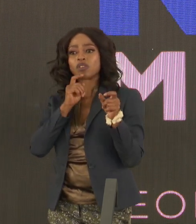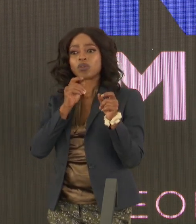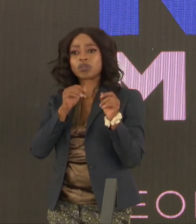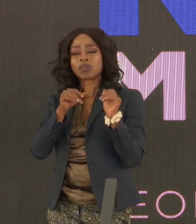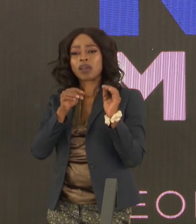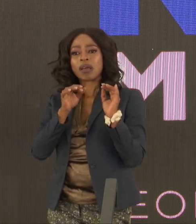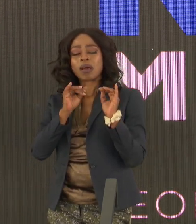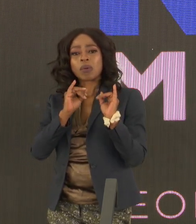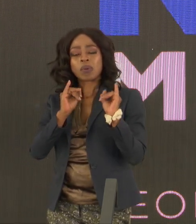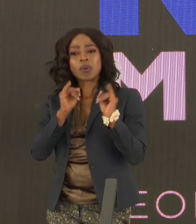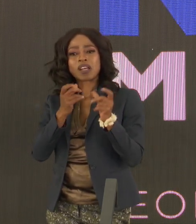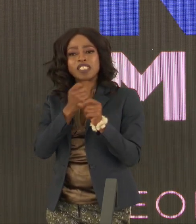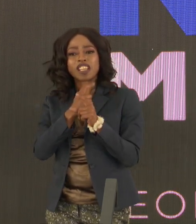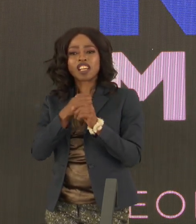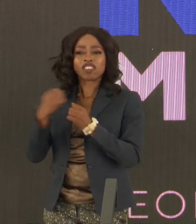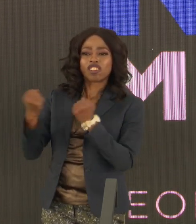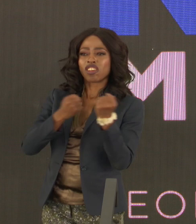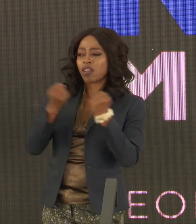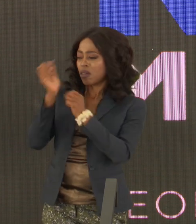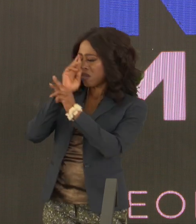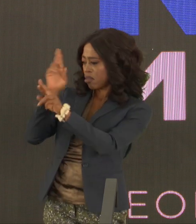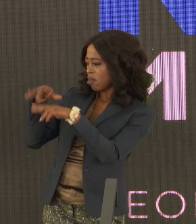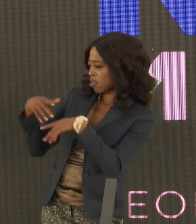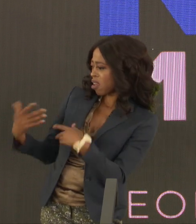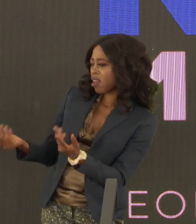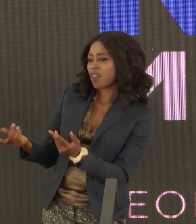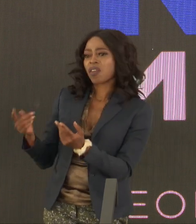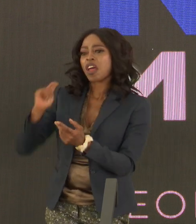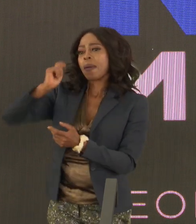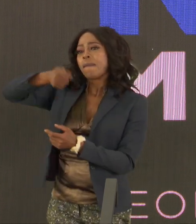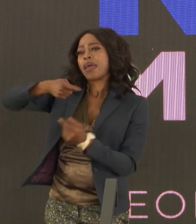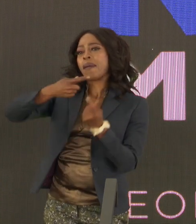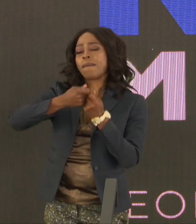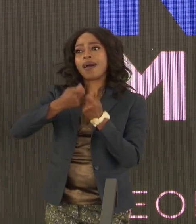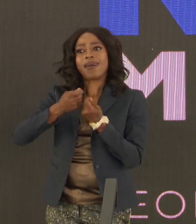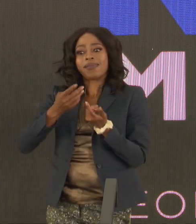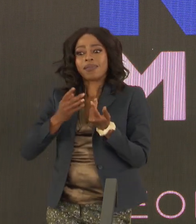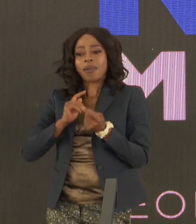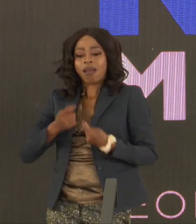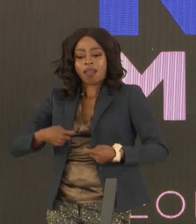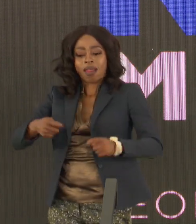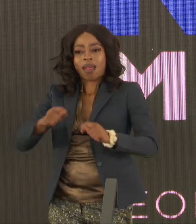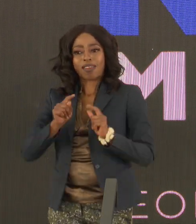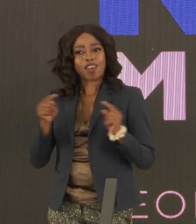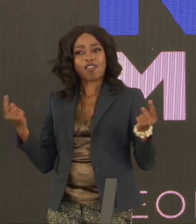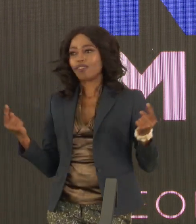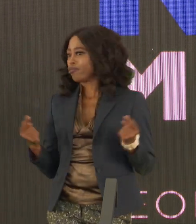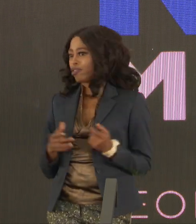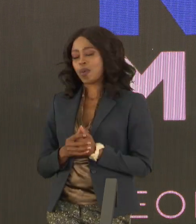taxis, driven by people who show them no respect and pay fares they cannot afford.